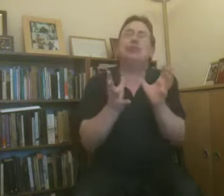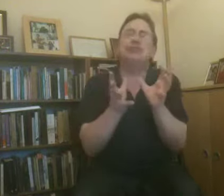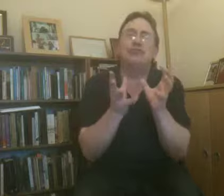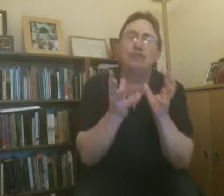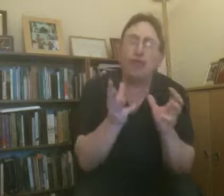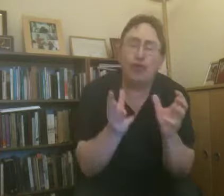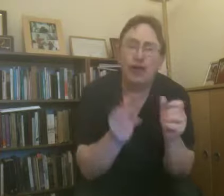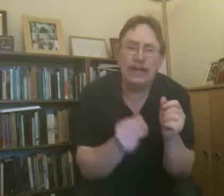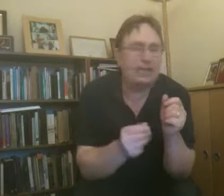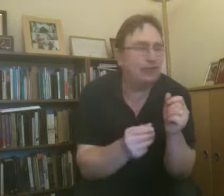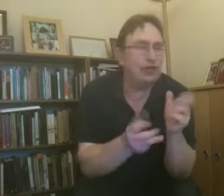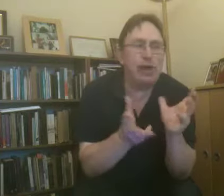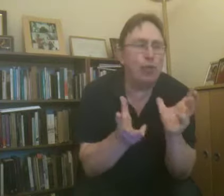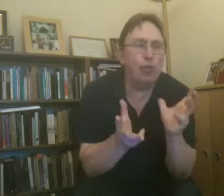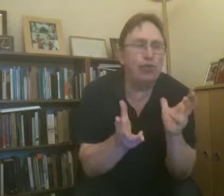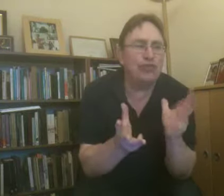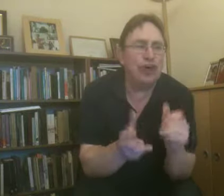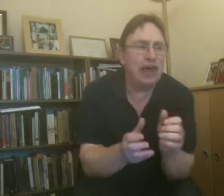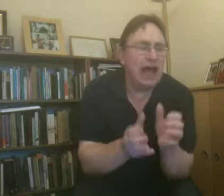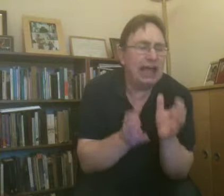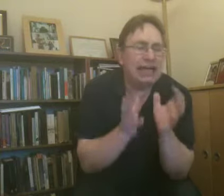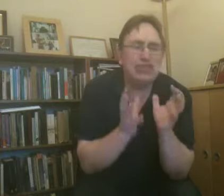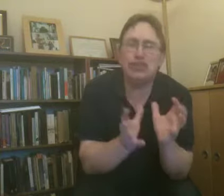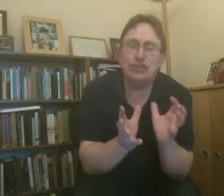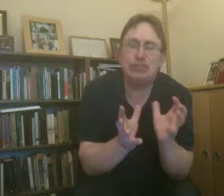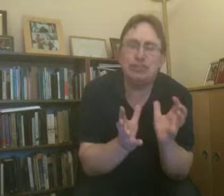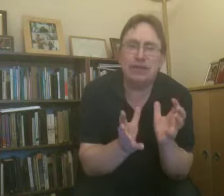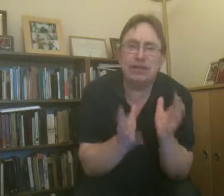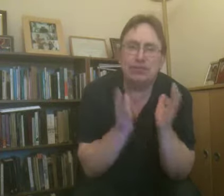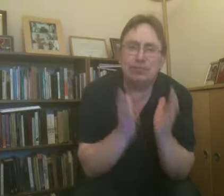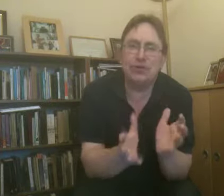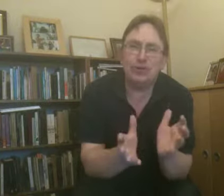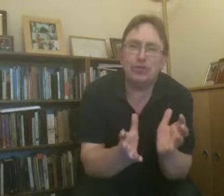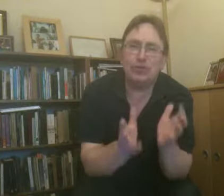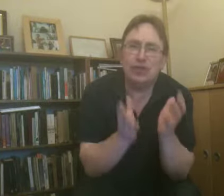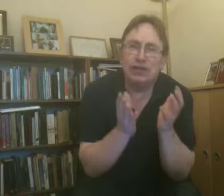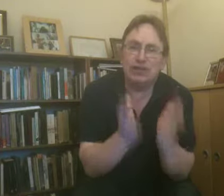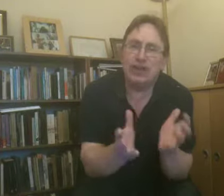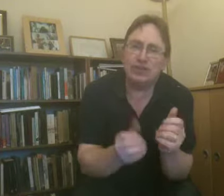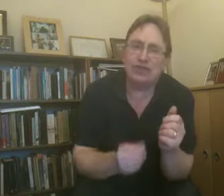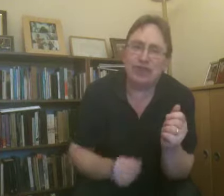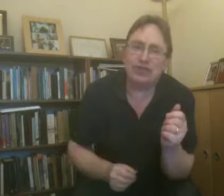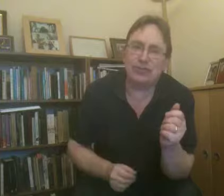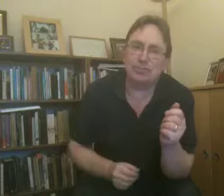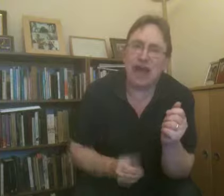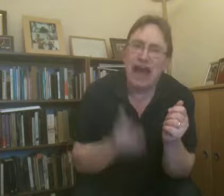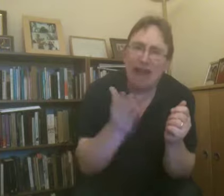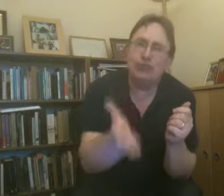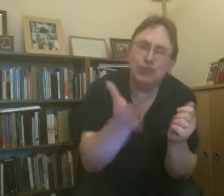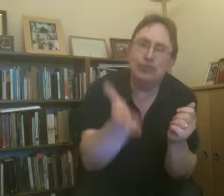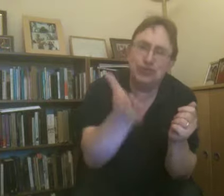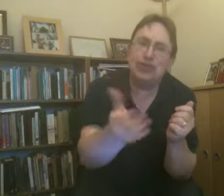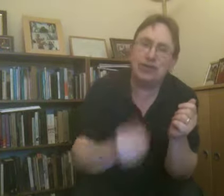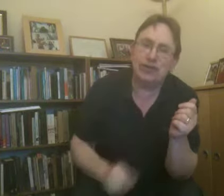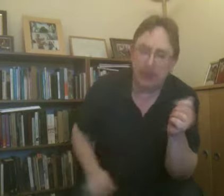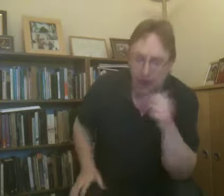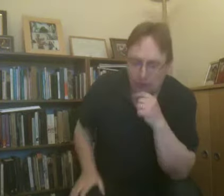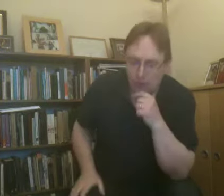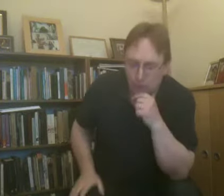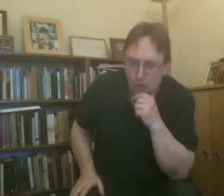chapter 4, he's talking about water in terms of being spiritual satisfaction. Have you drunk of the